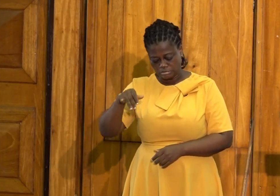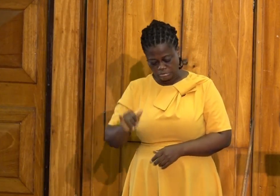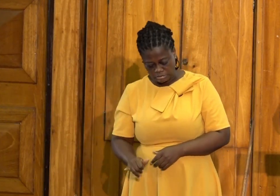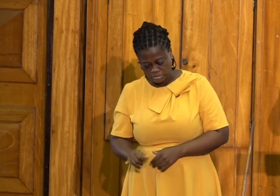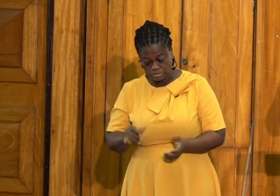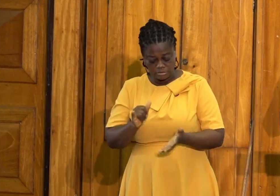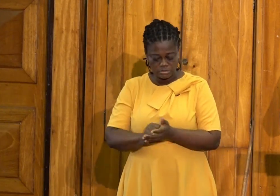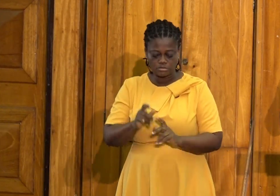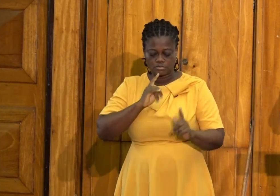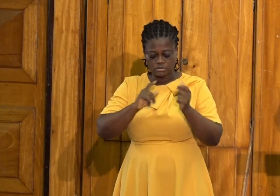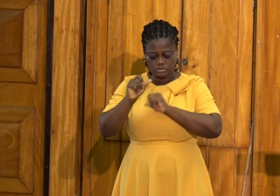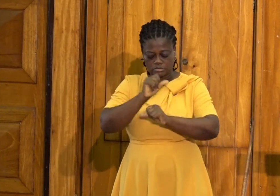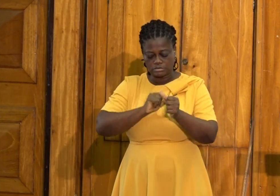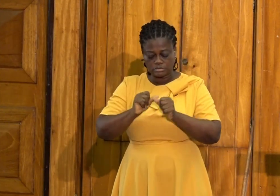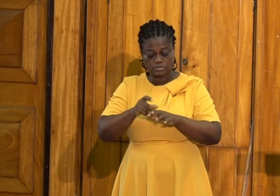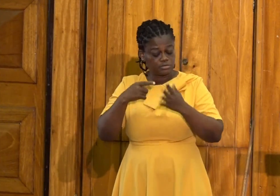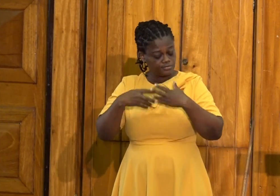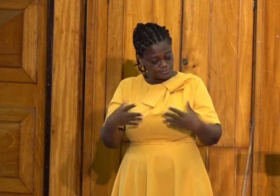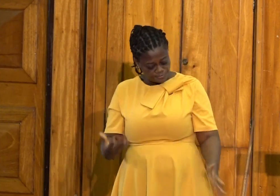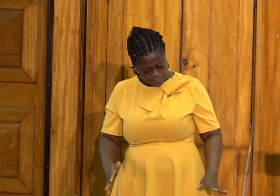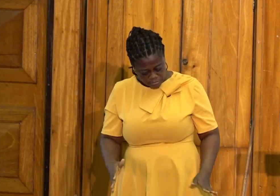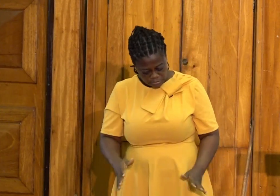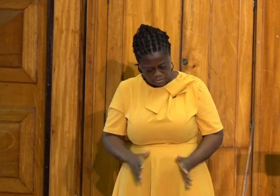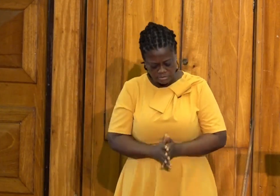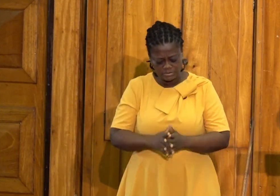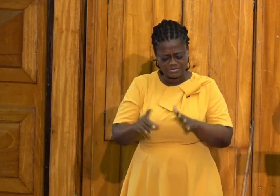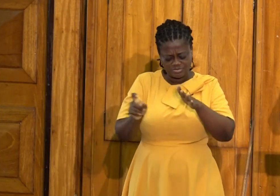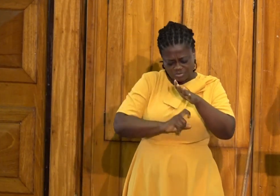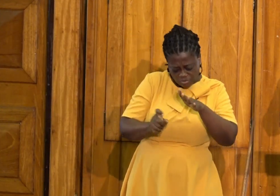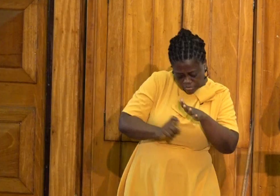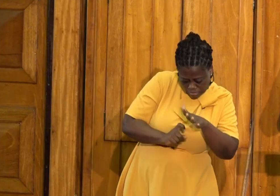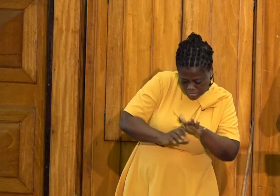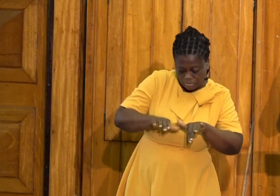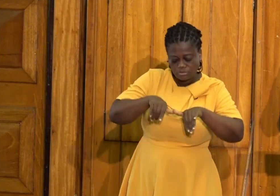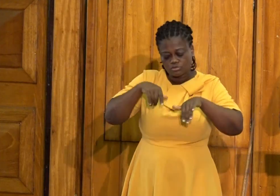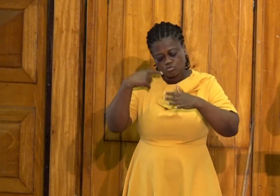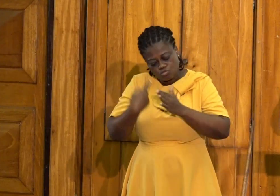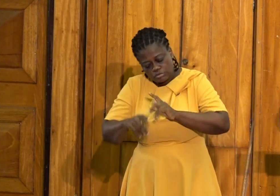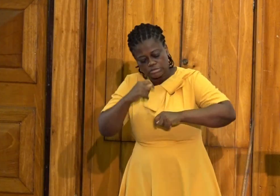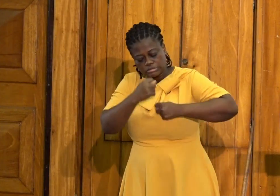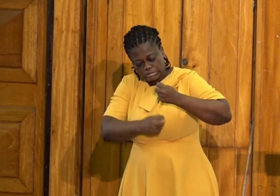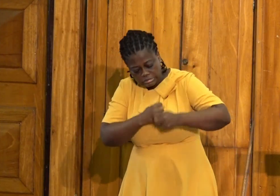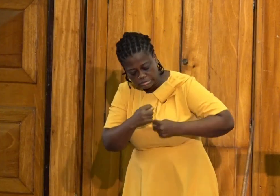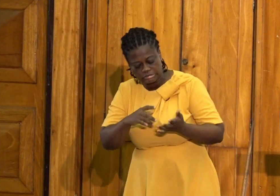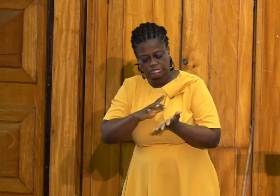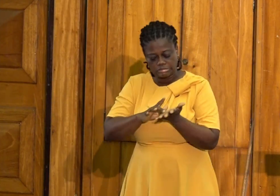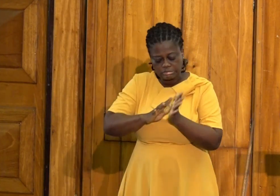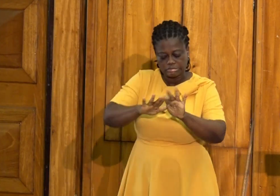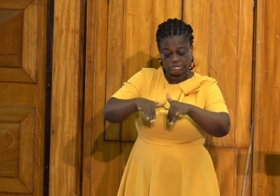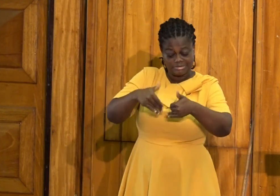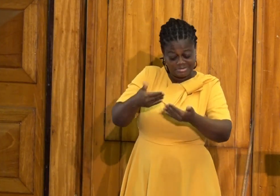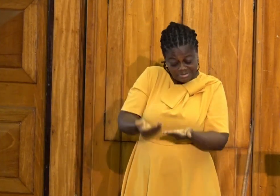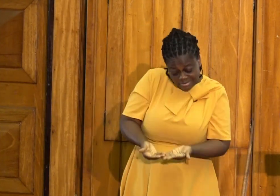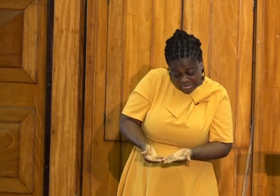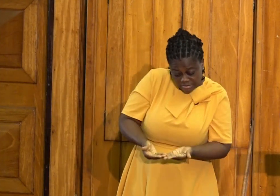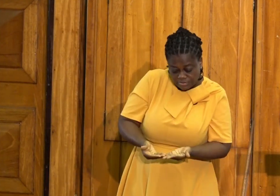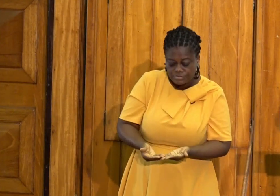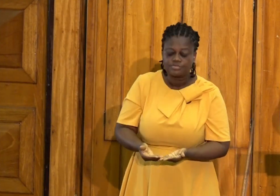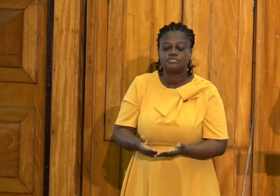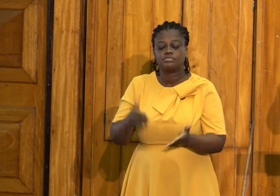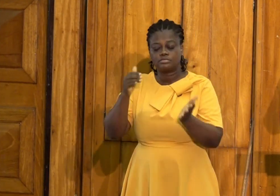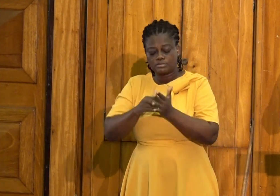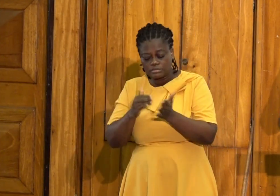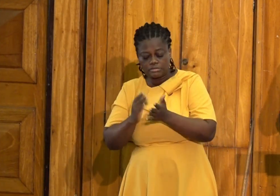is the screening result, the treatment type, as well as the proportion of women who returned for the post-treatment